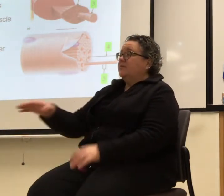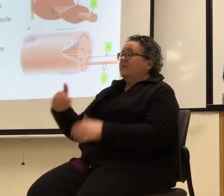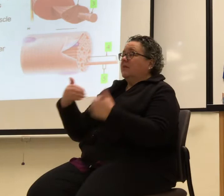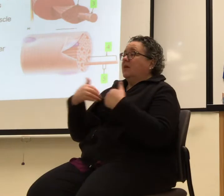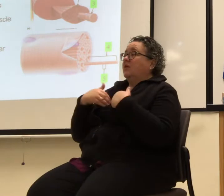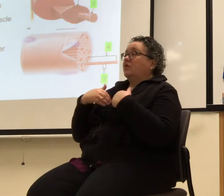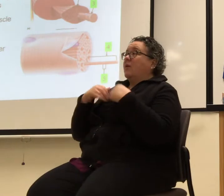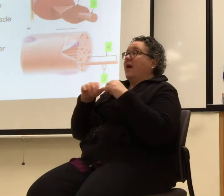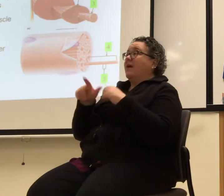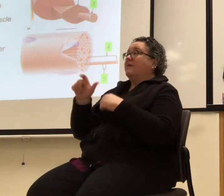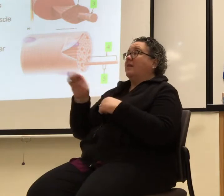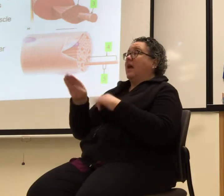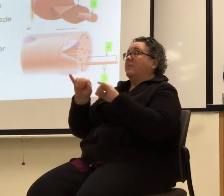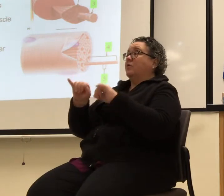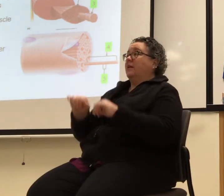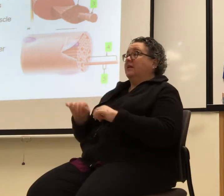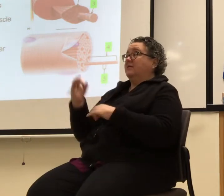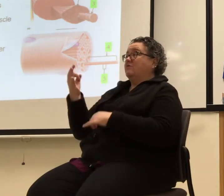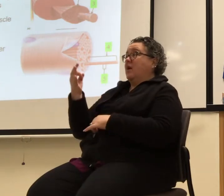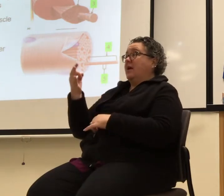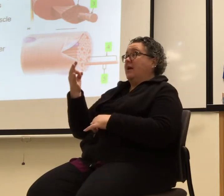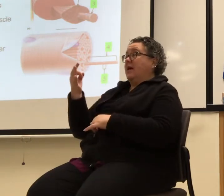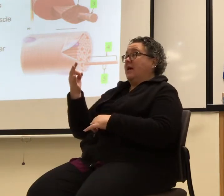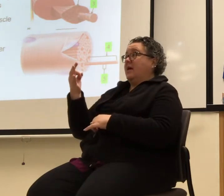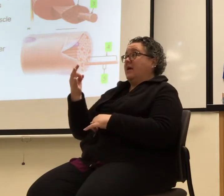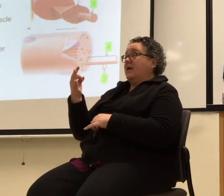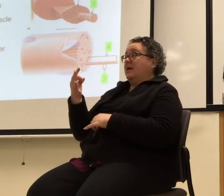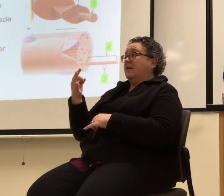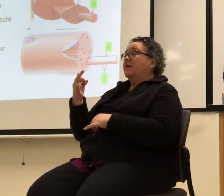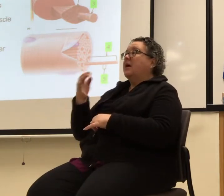Friday, and it covers the muscle fiber as well as a bone tissue.